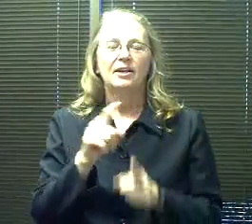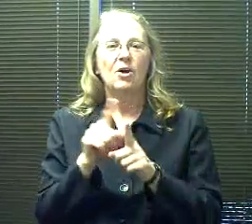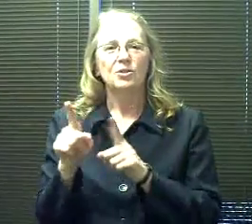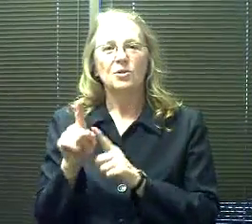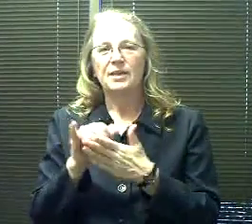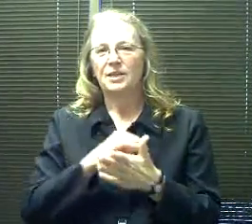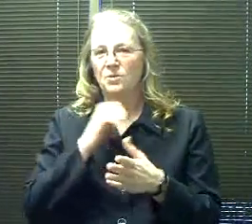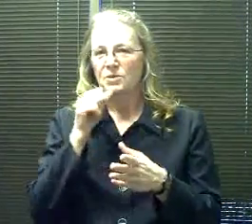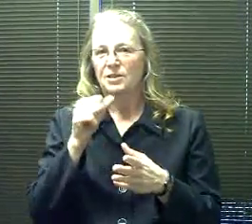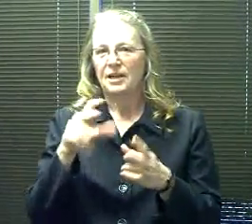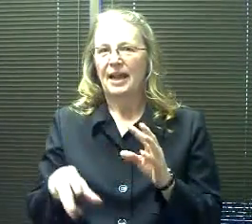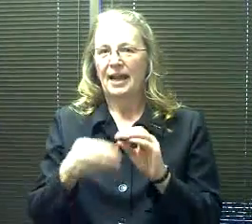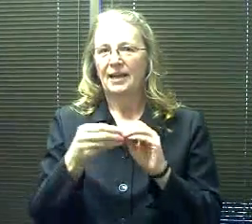and also that I don't add